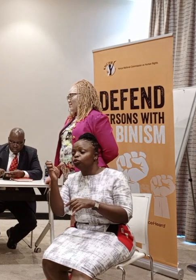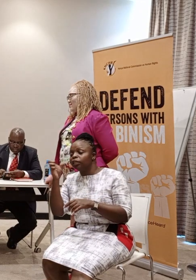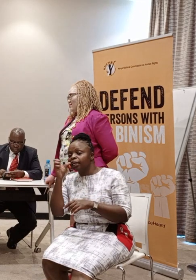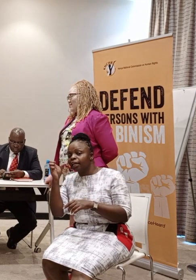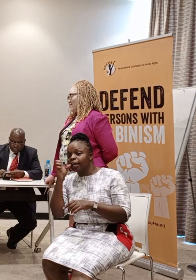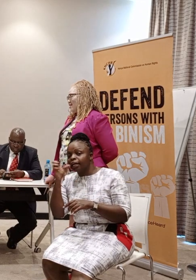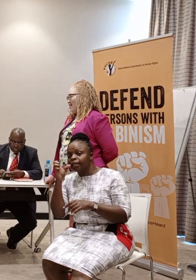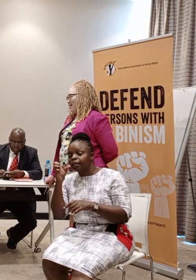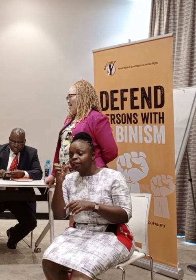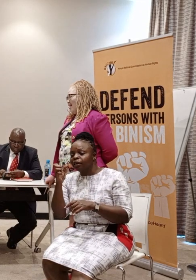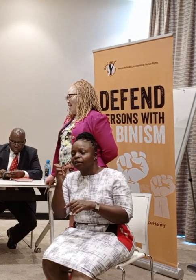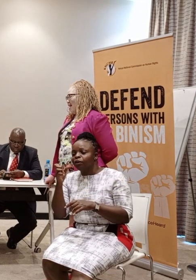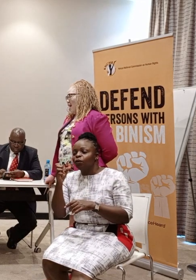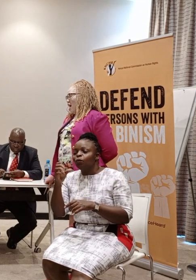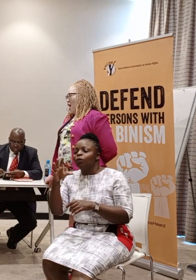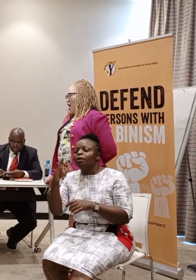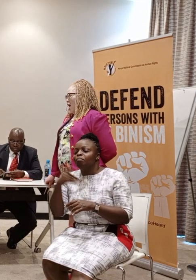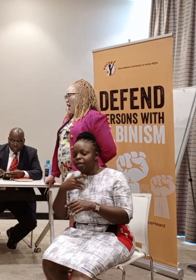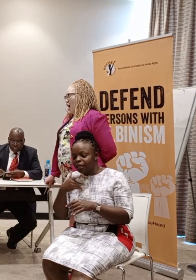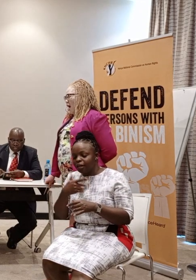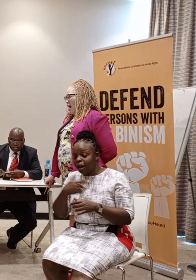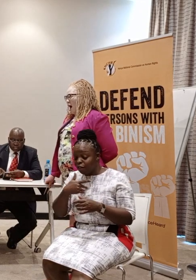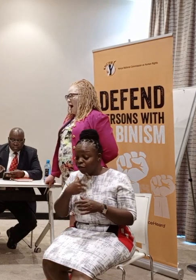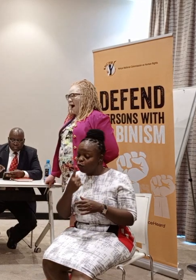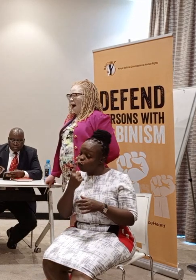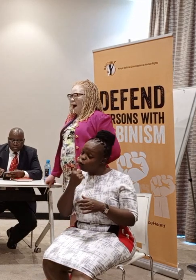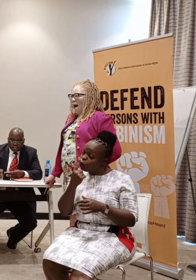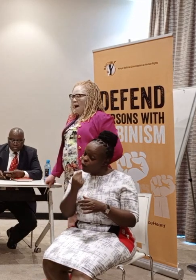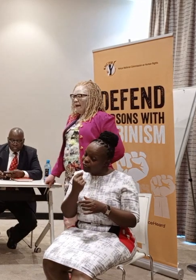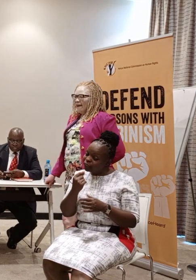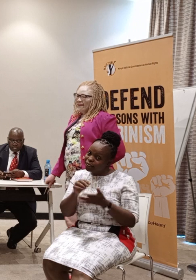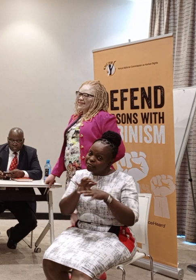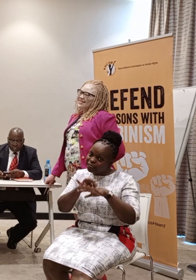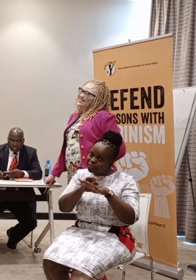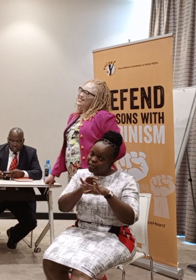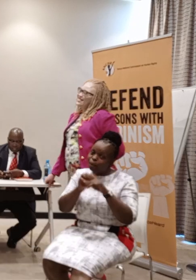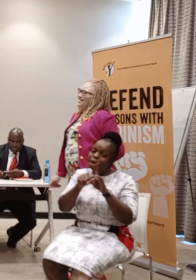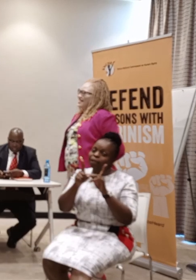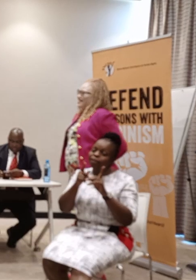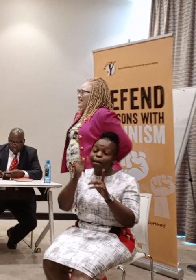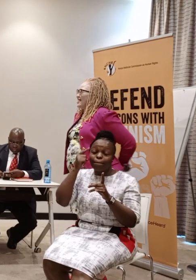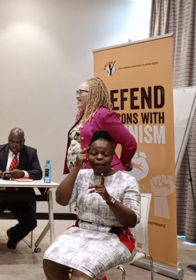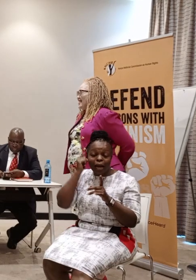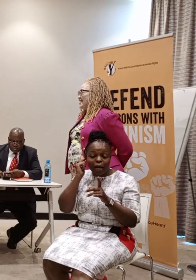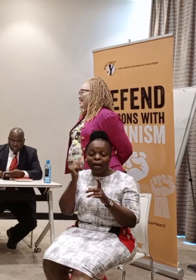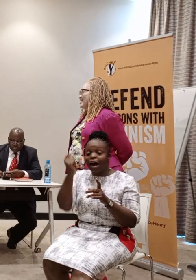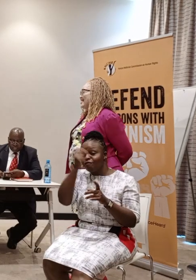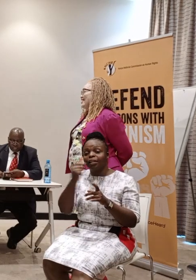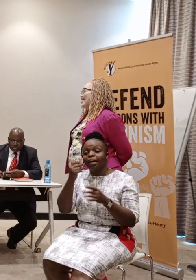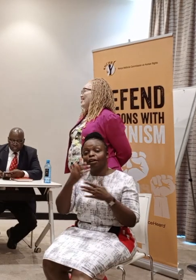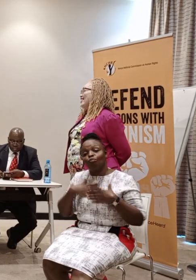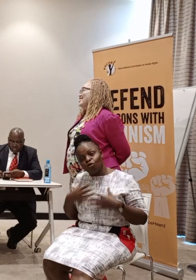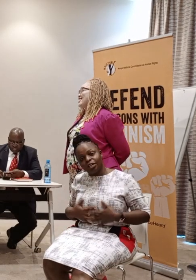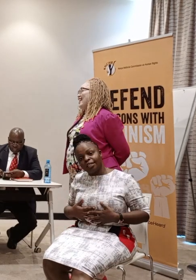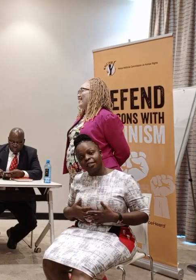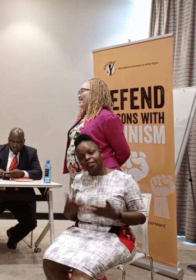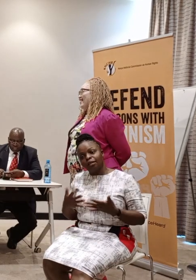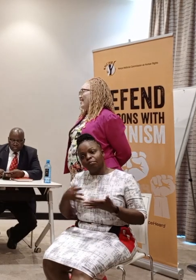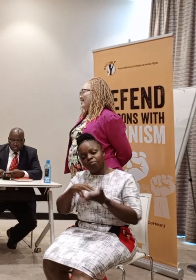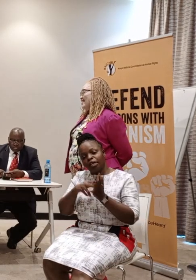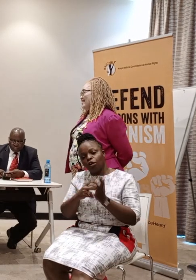skin but with a black African body. So we are nakaa aje. Unaelewa? So you stand out even there. So white but not white